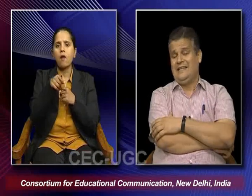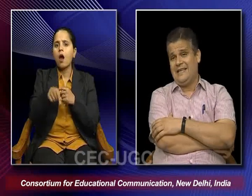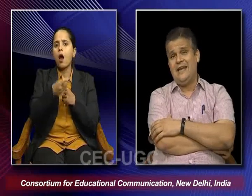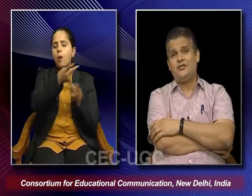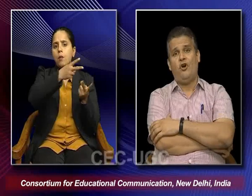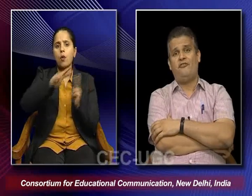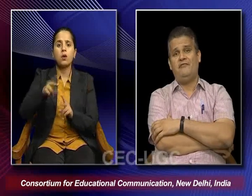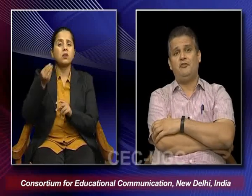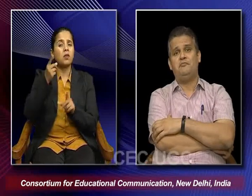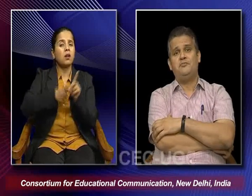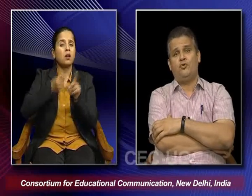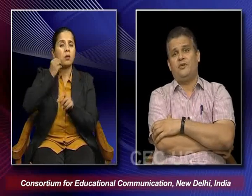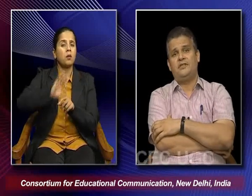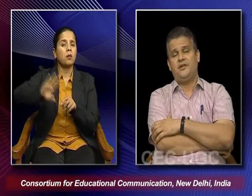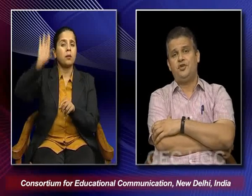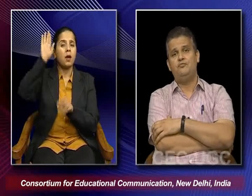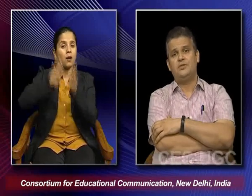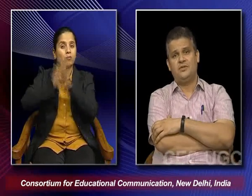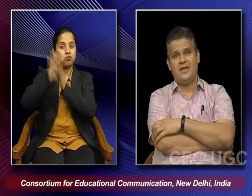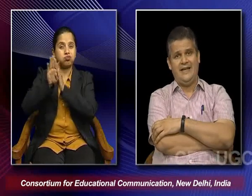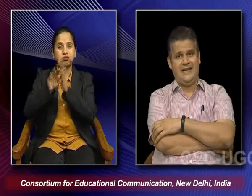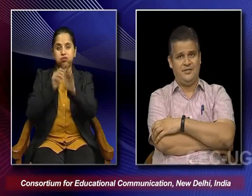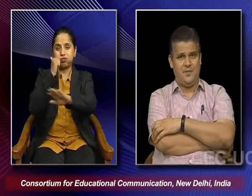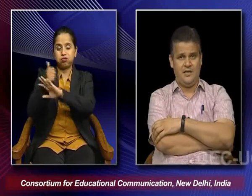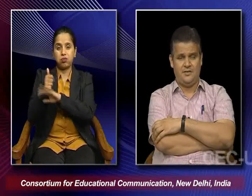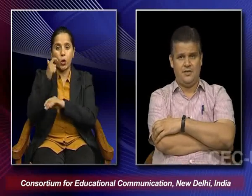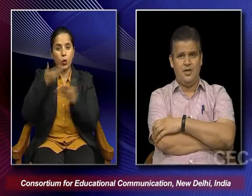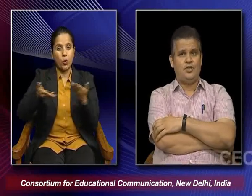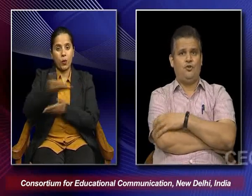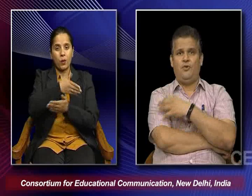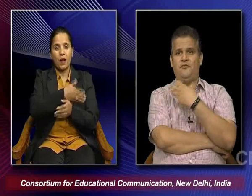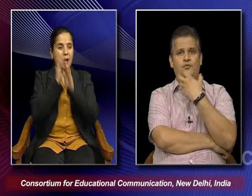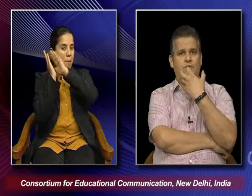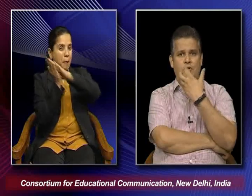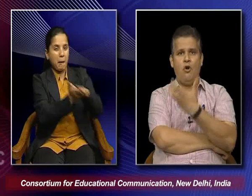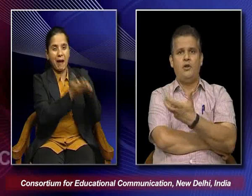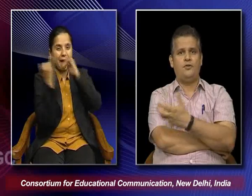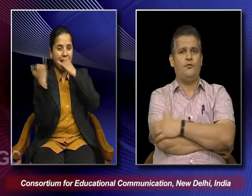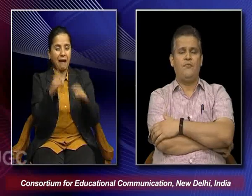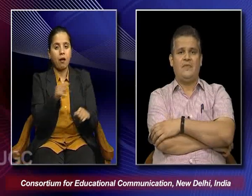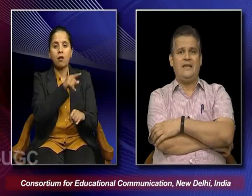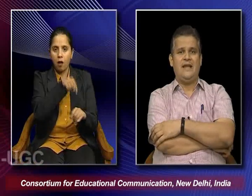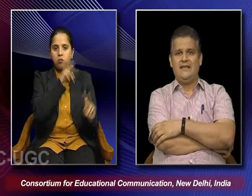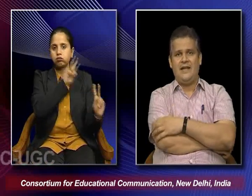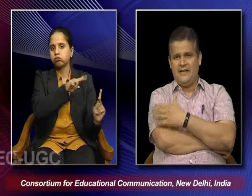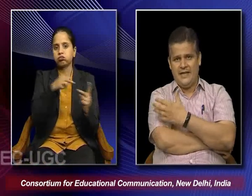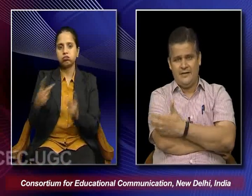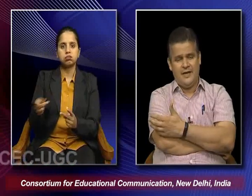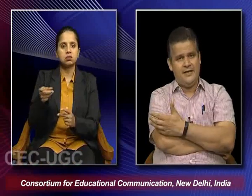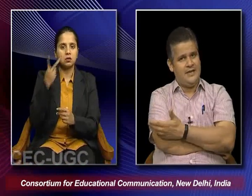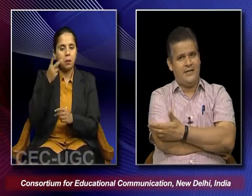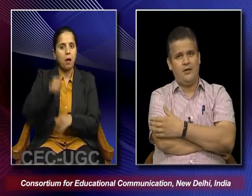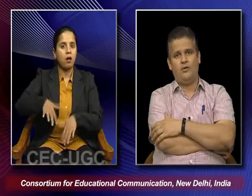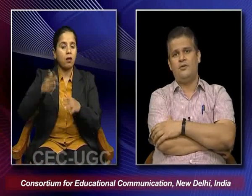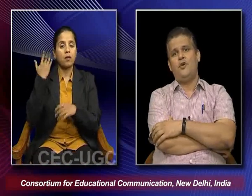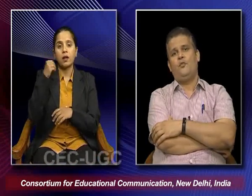the decades of development progress that human society has made. So if you recall, the